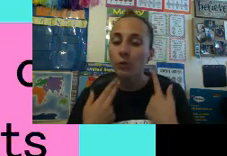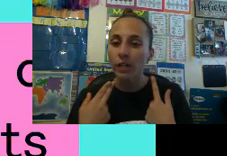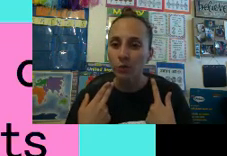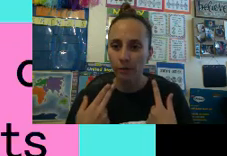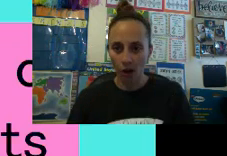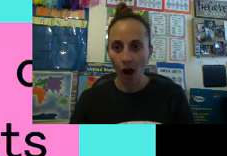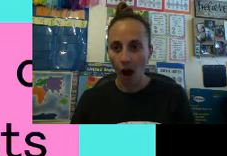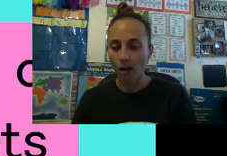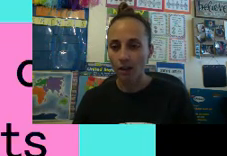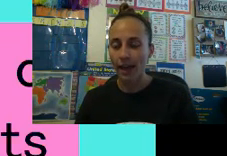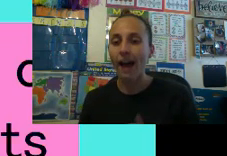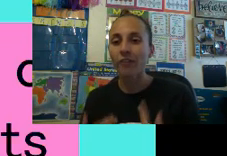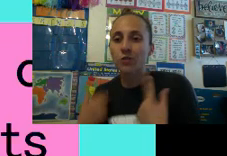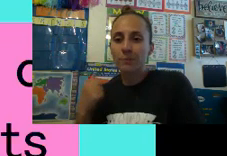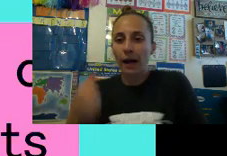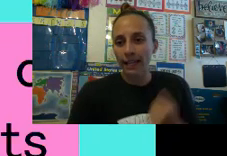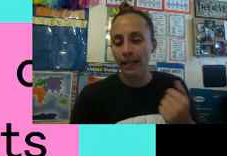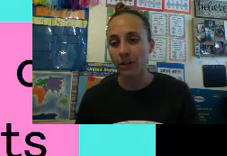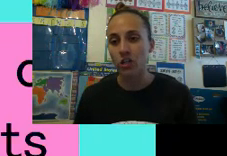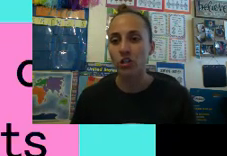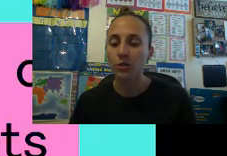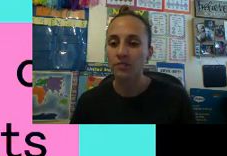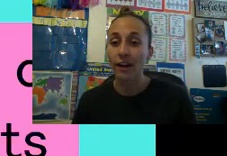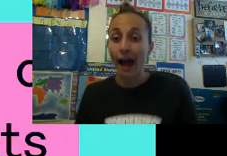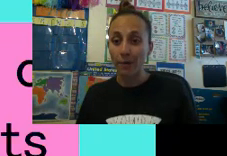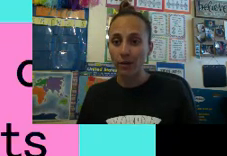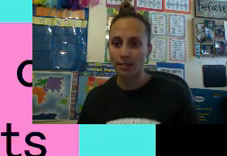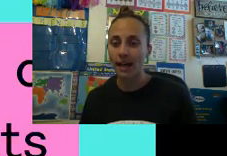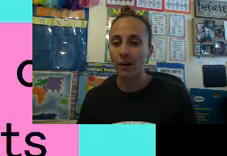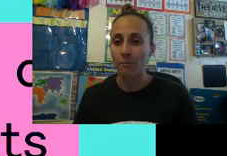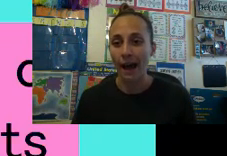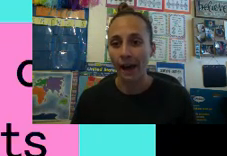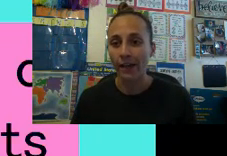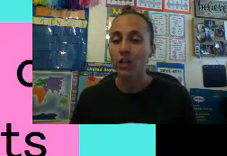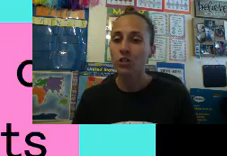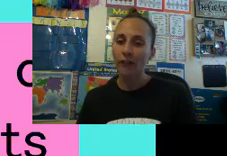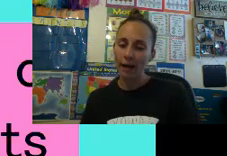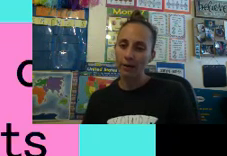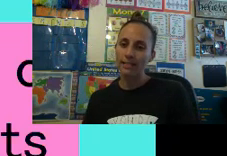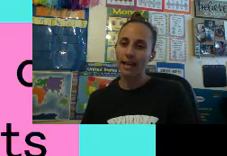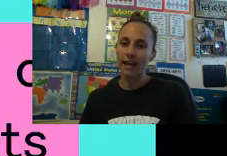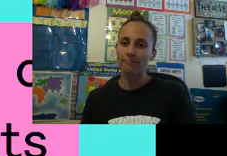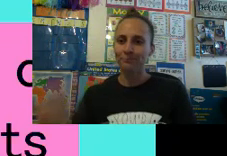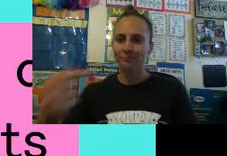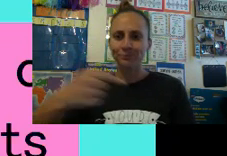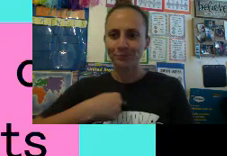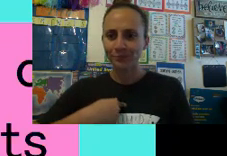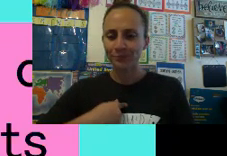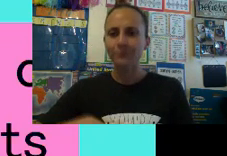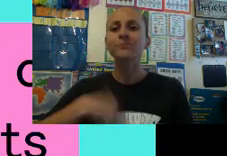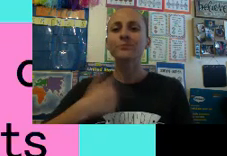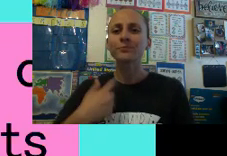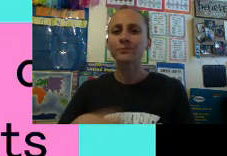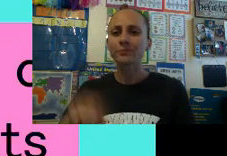just like we do when we talk. They have to use body language. It shows if they're happy or sad or mad. So if I were to say,